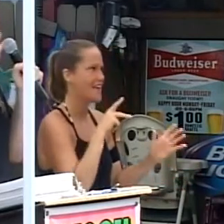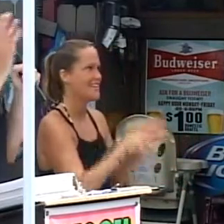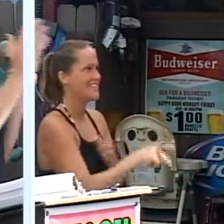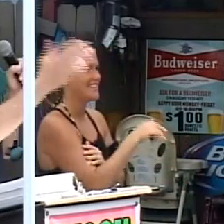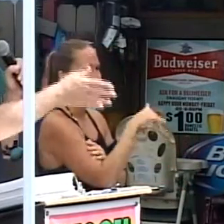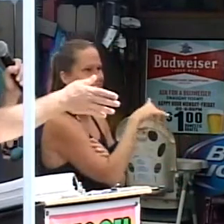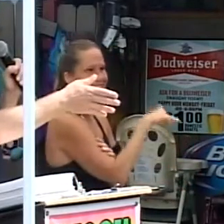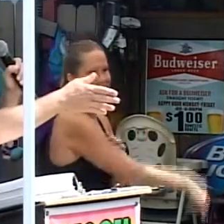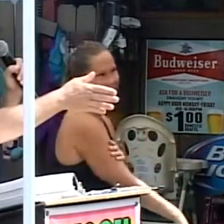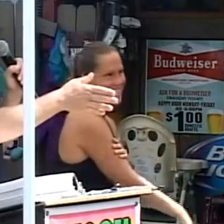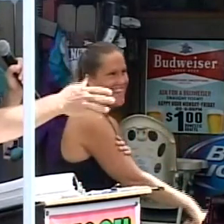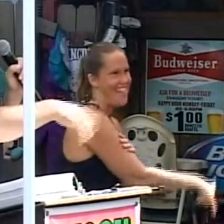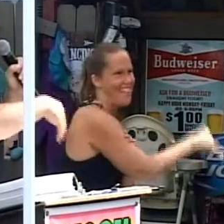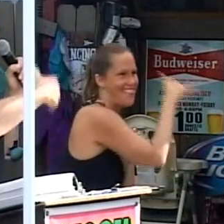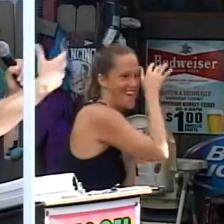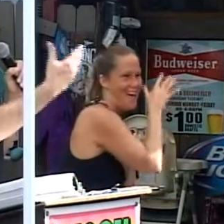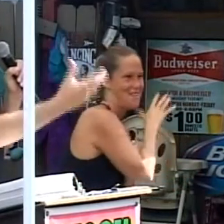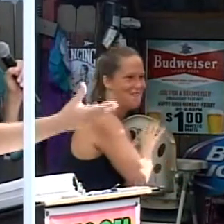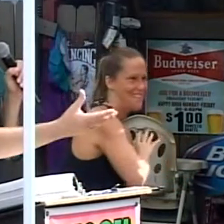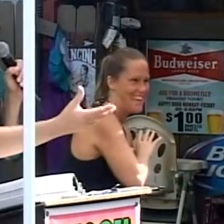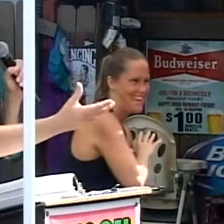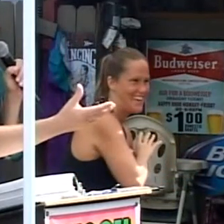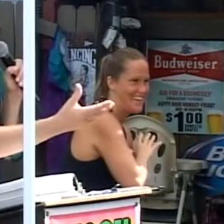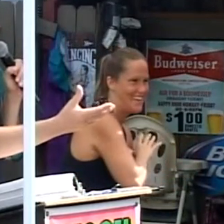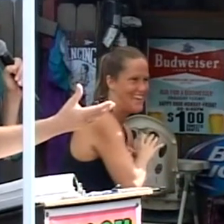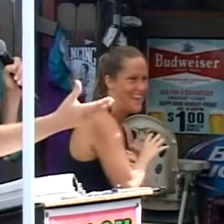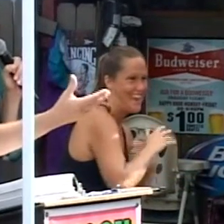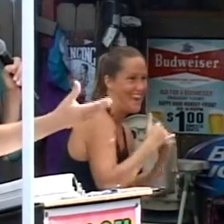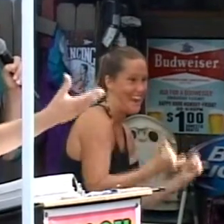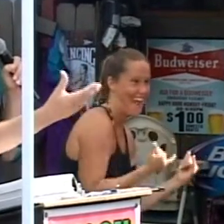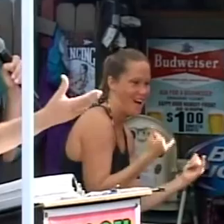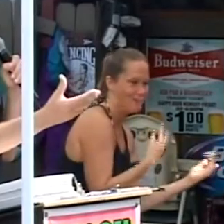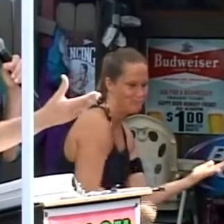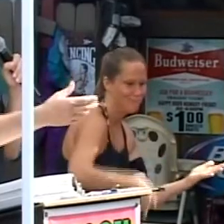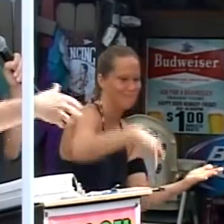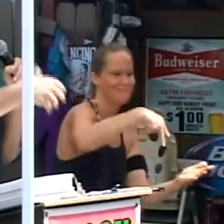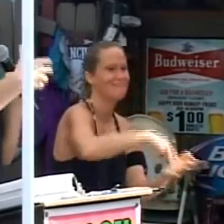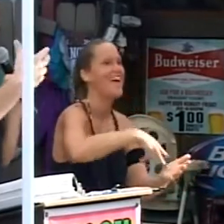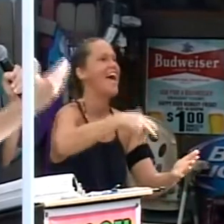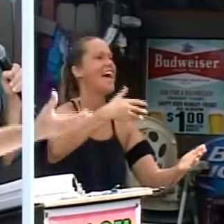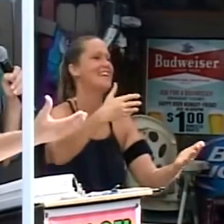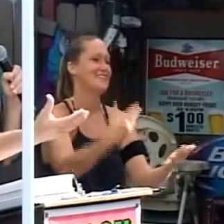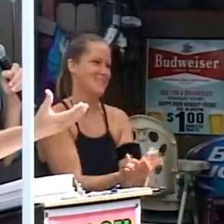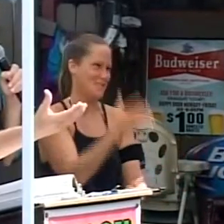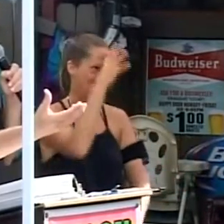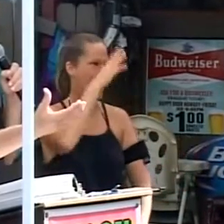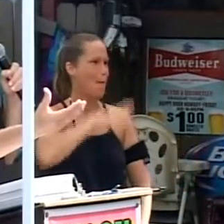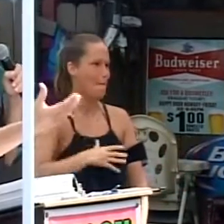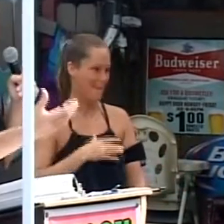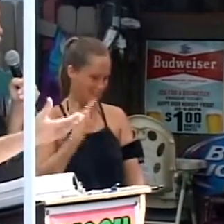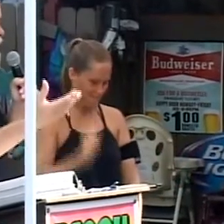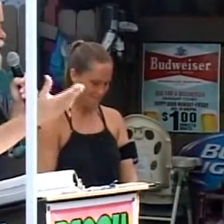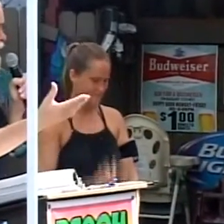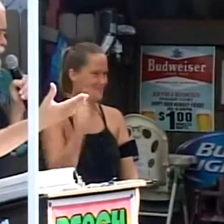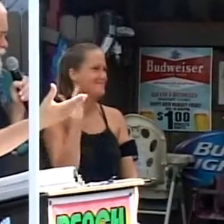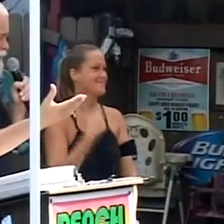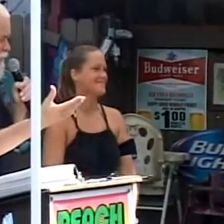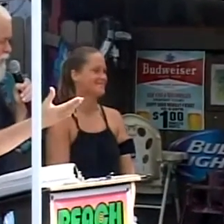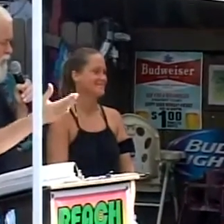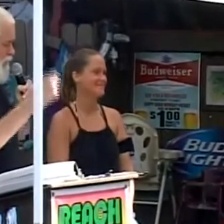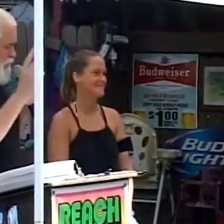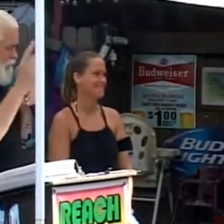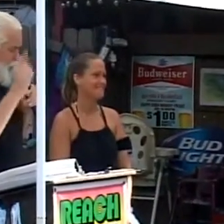God allowed him to die so I could be raised up, a brand new creation, resurrected to walk in newness of life, trusting